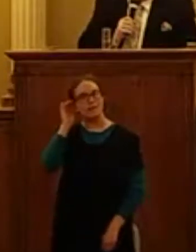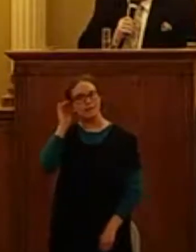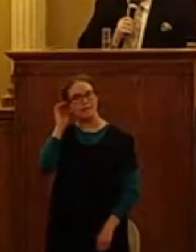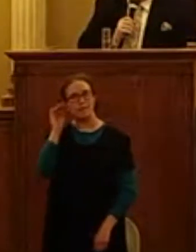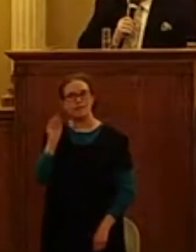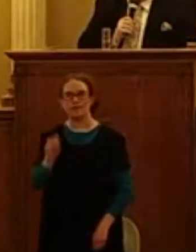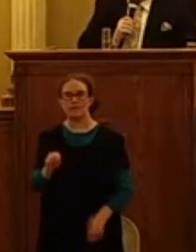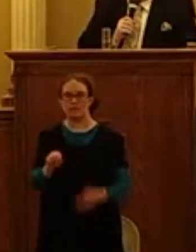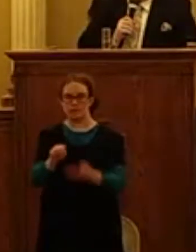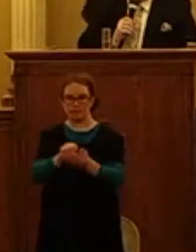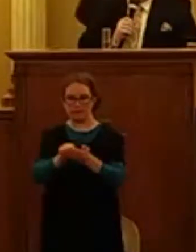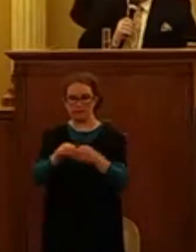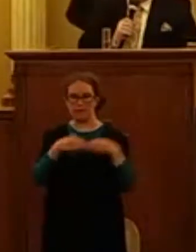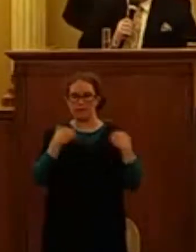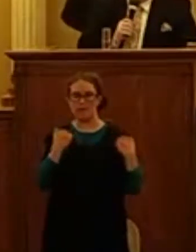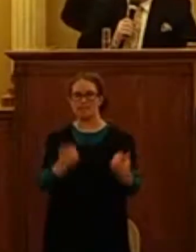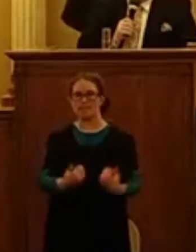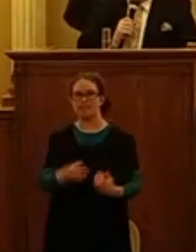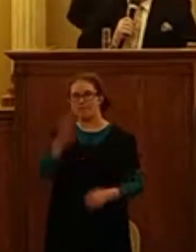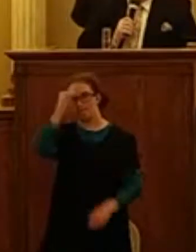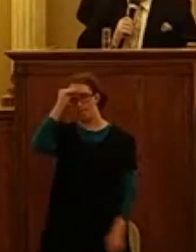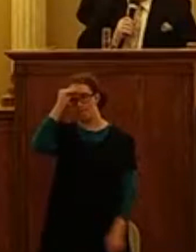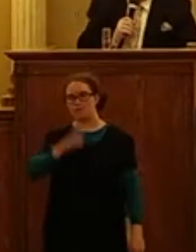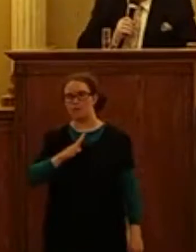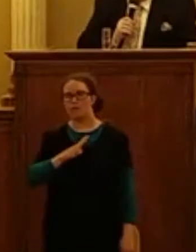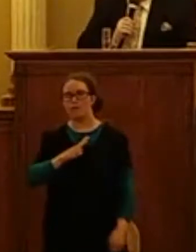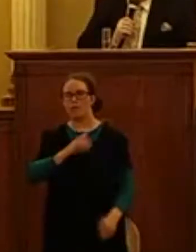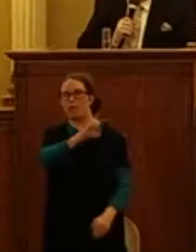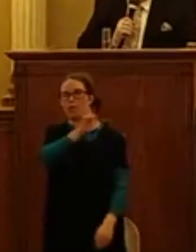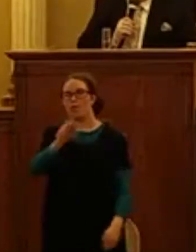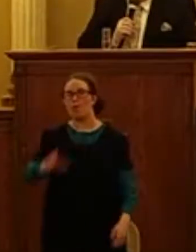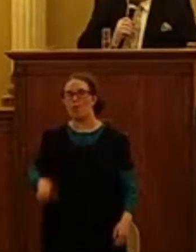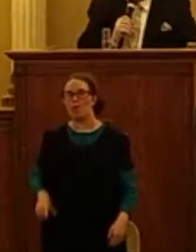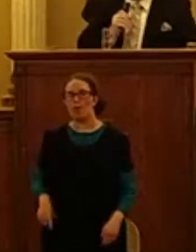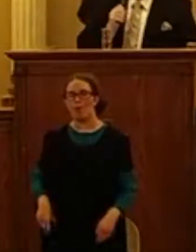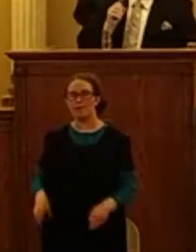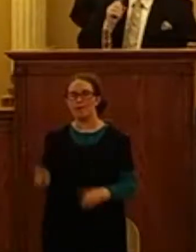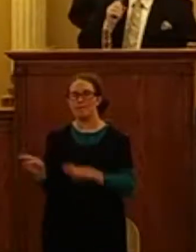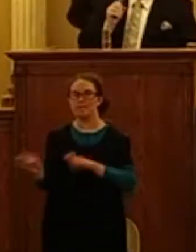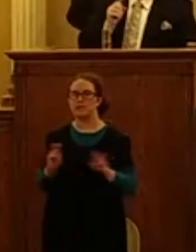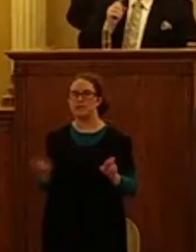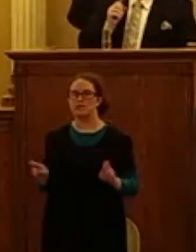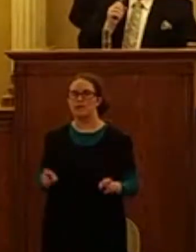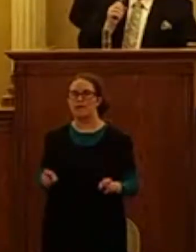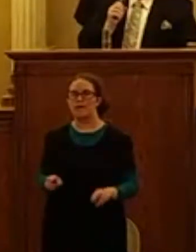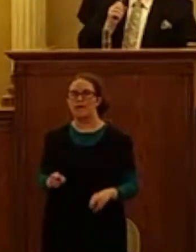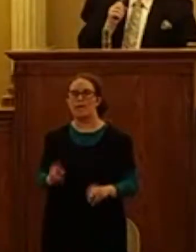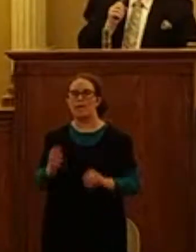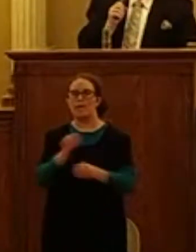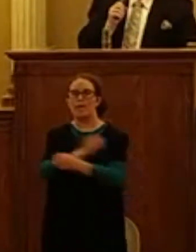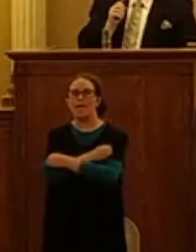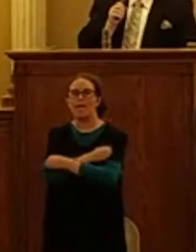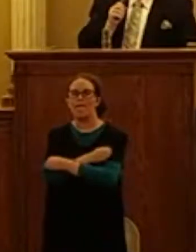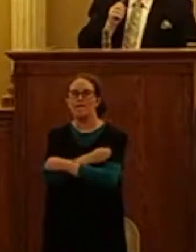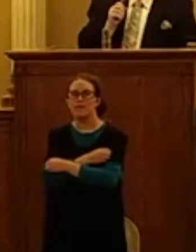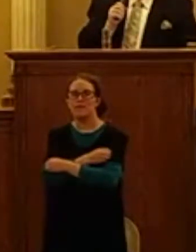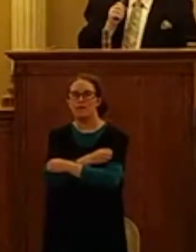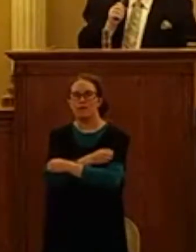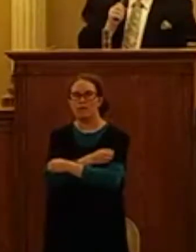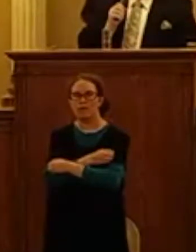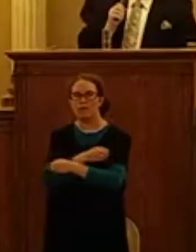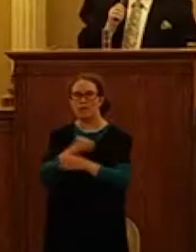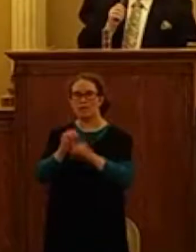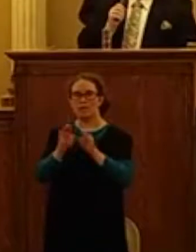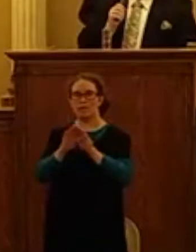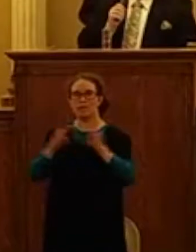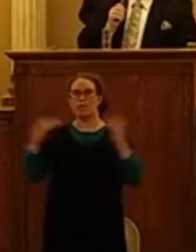have not heard, neither has it entered into the heart of man, what the Lord has prepared for them that love him. It's going to